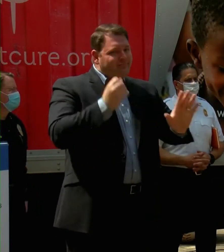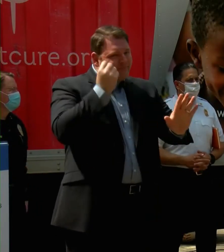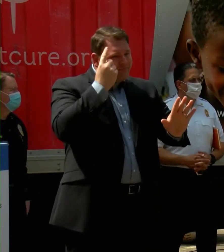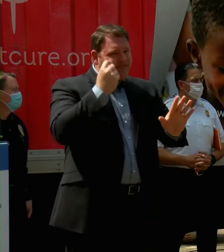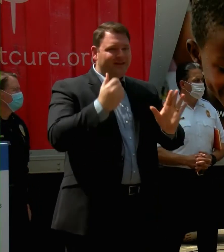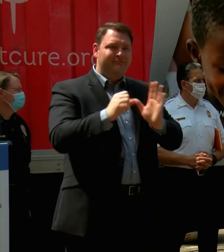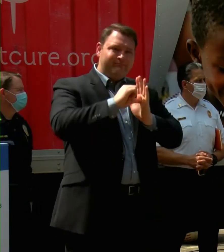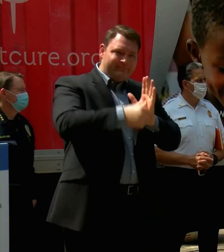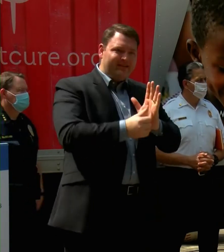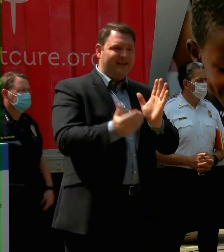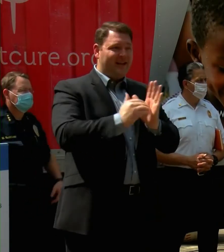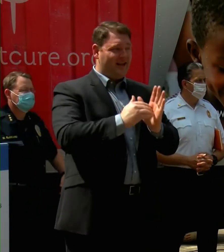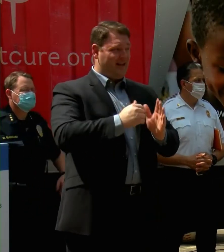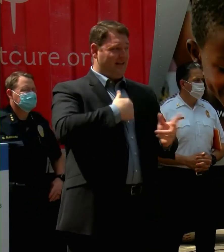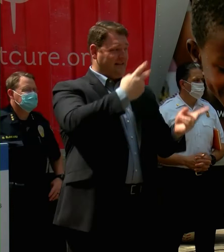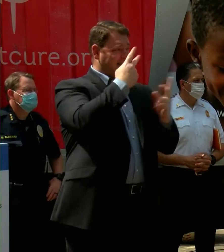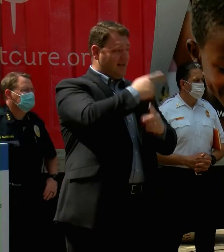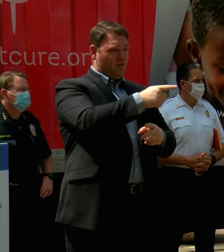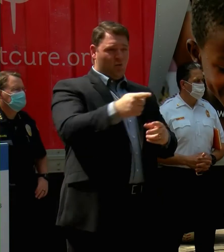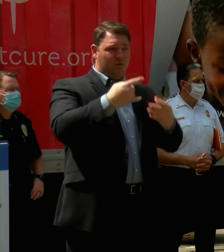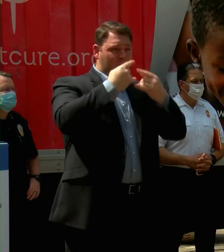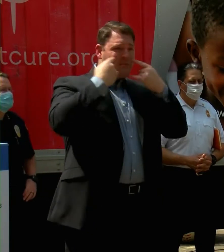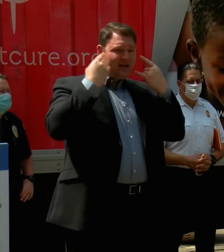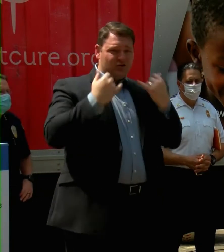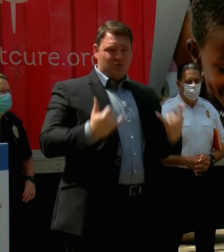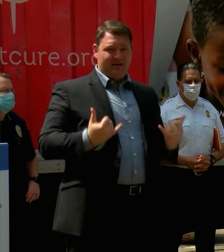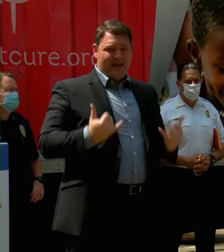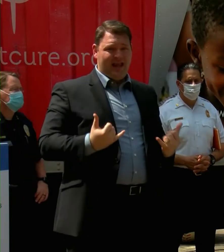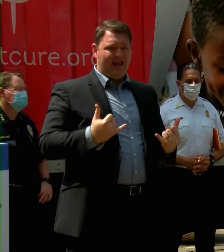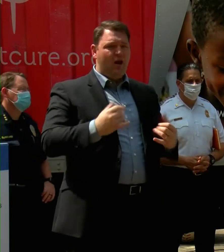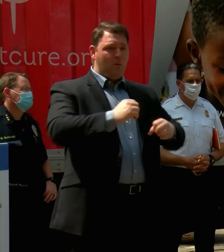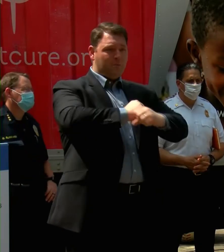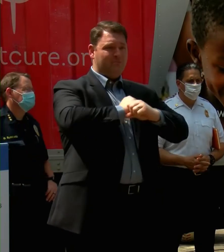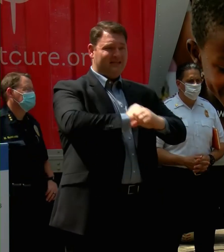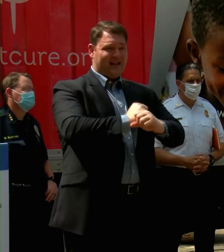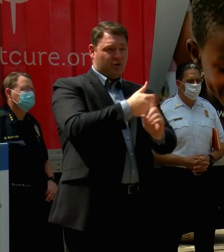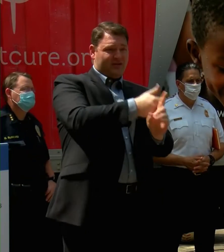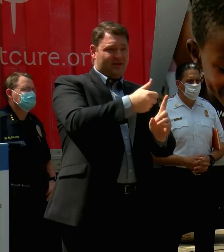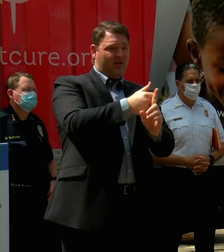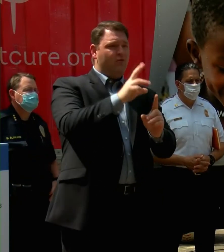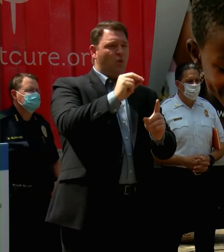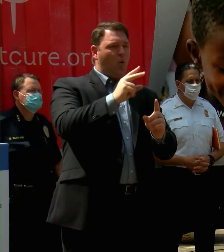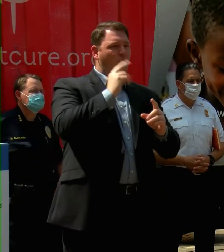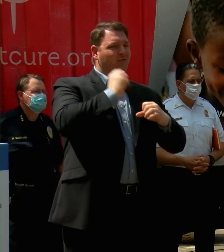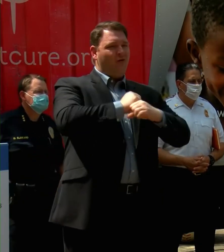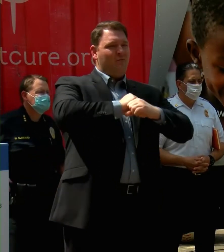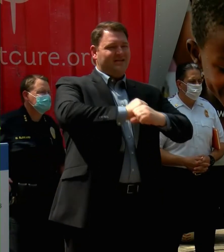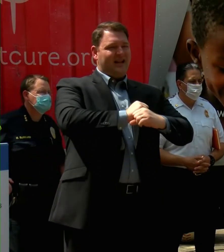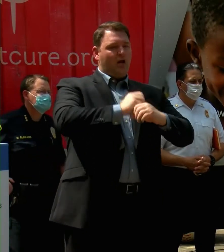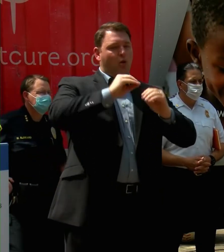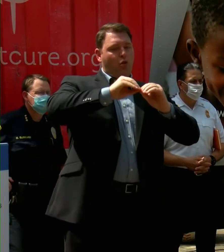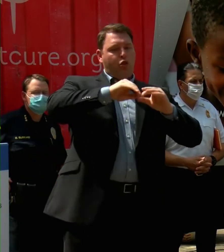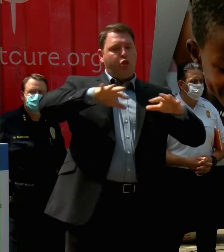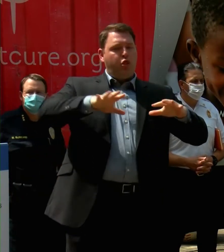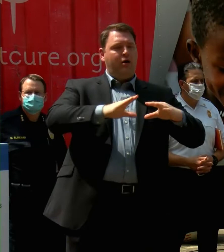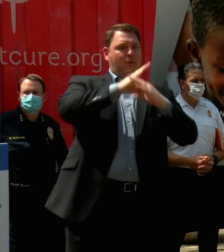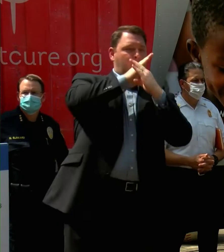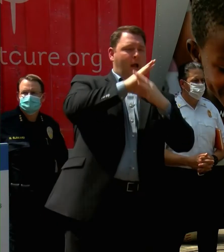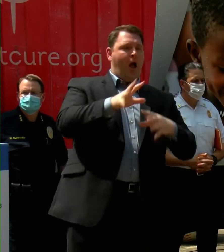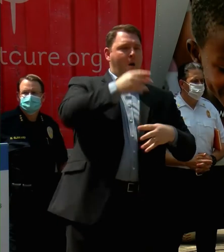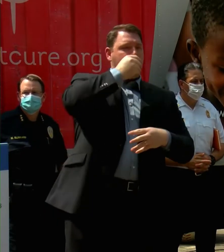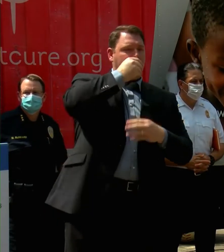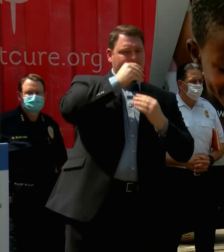wearing masks here today. That isn't to protect you, that's to protect the person next to you. Social distancing is a